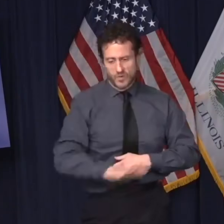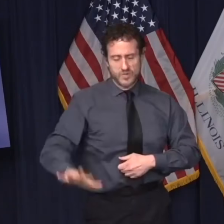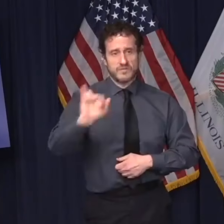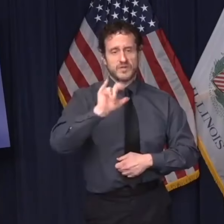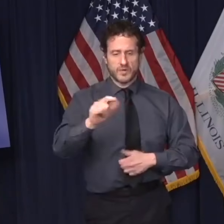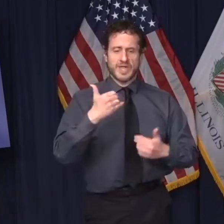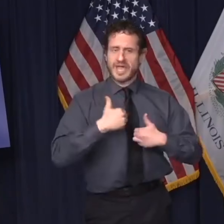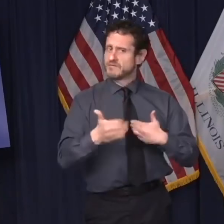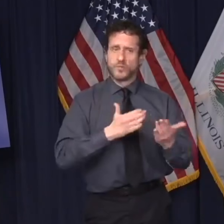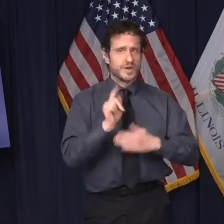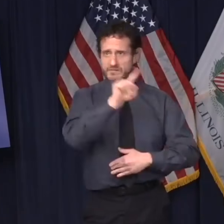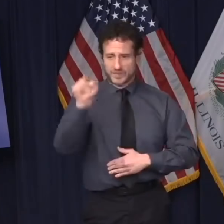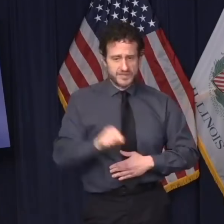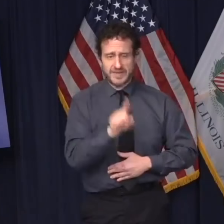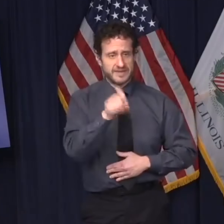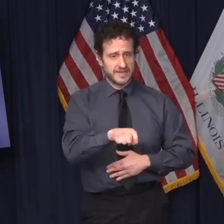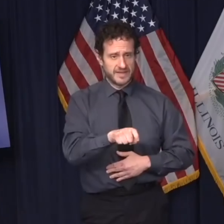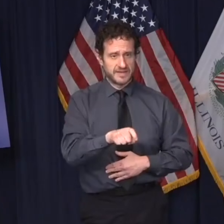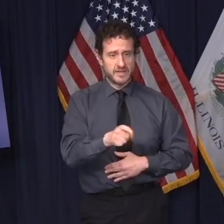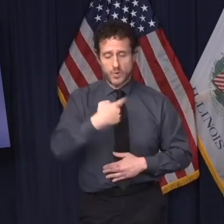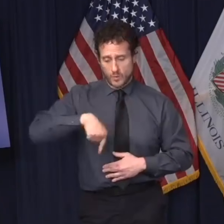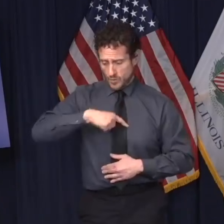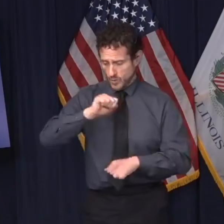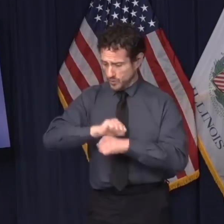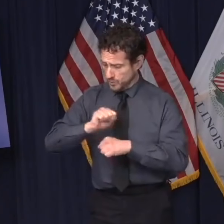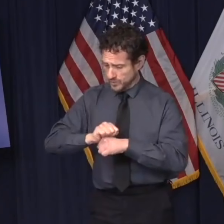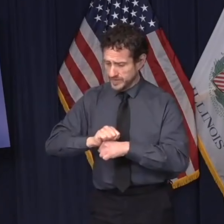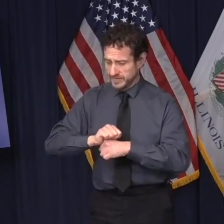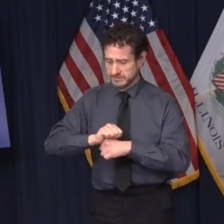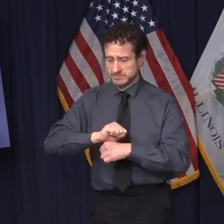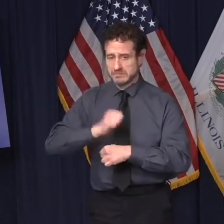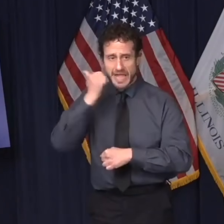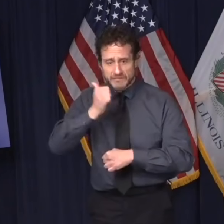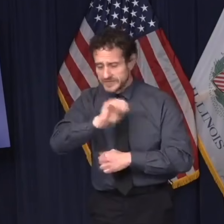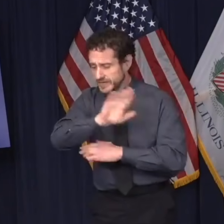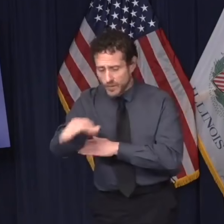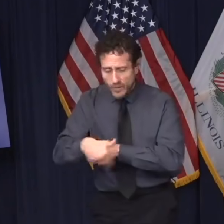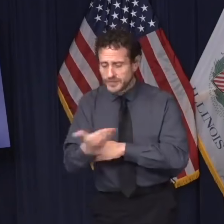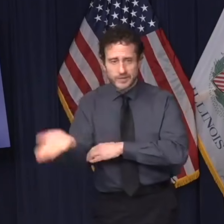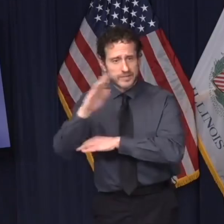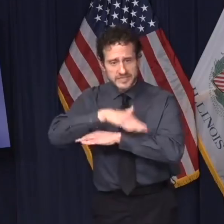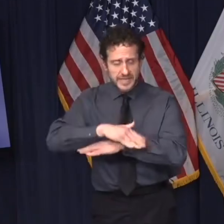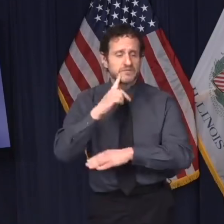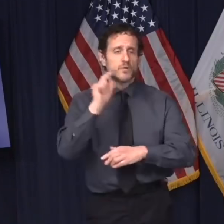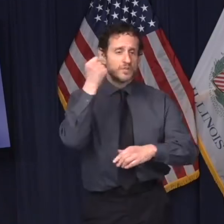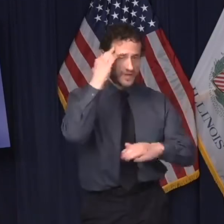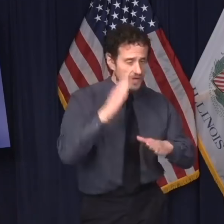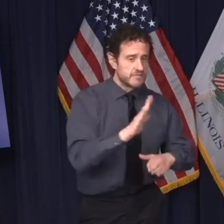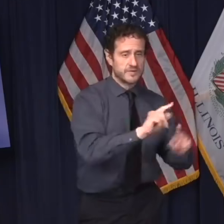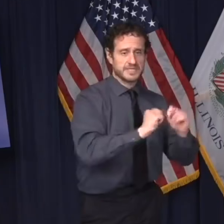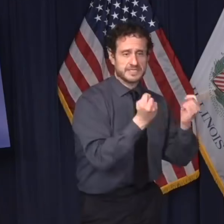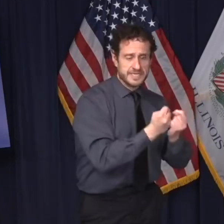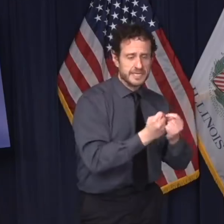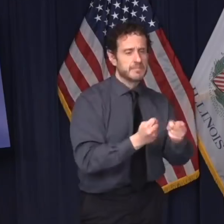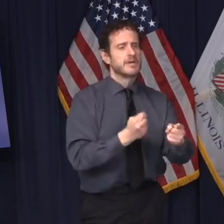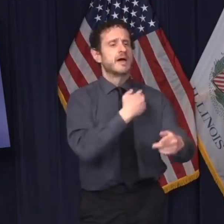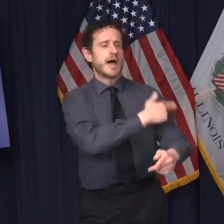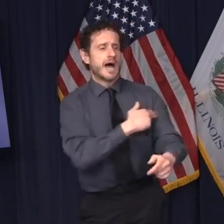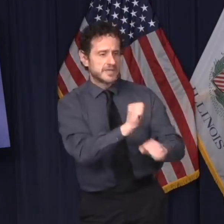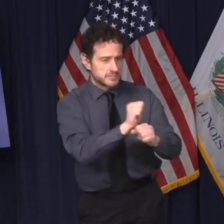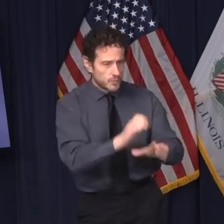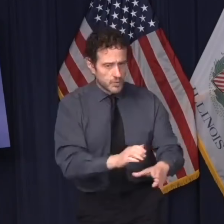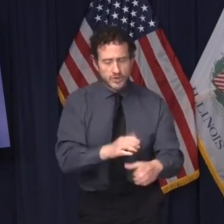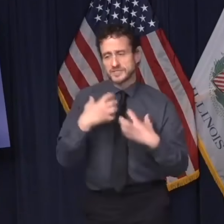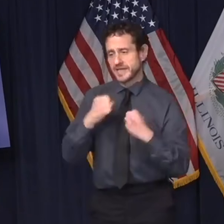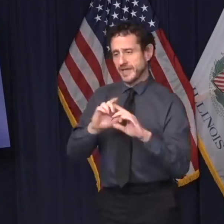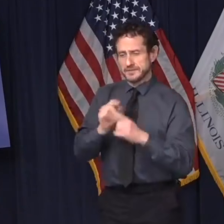Everyone is working around the clock for all of Illinois, from the governor and his team workers in the hospitals, in the local health departments,